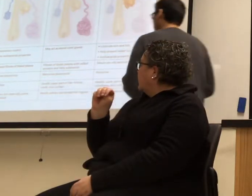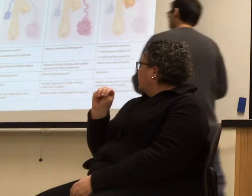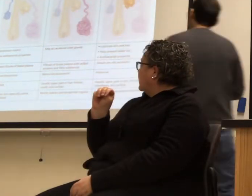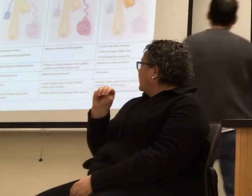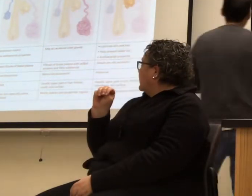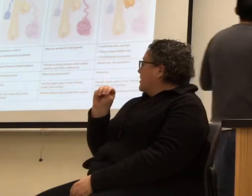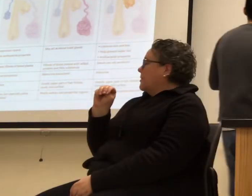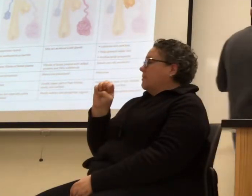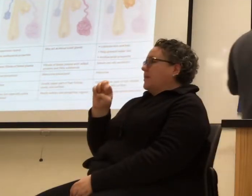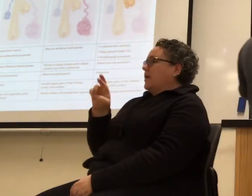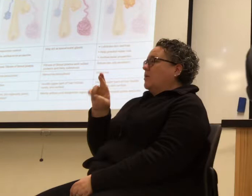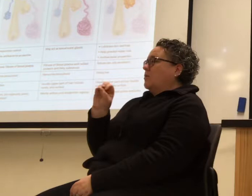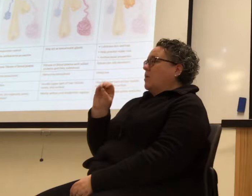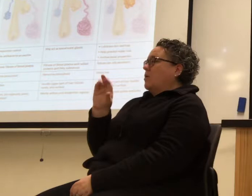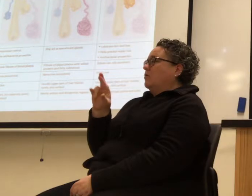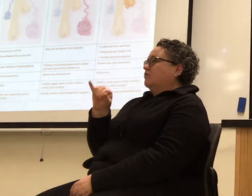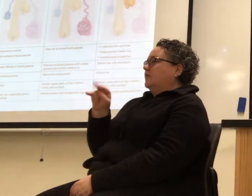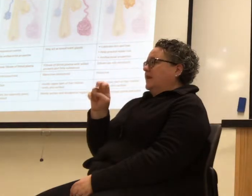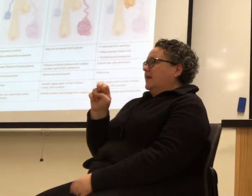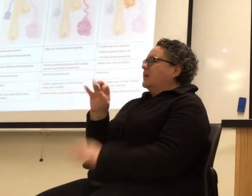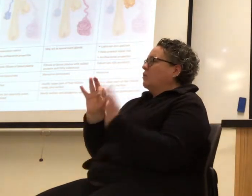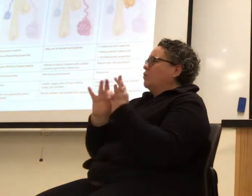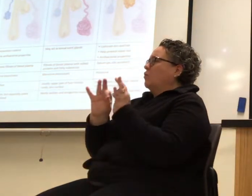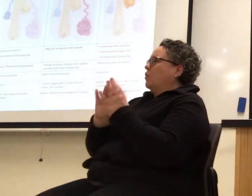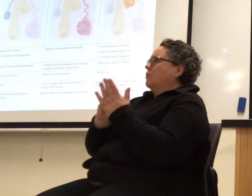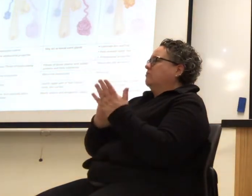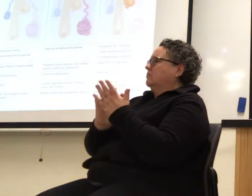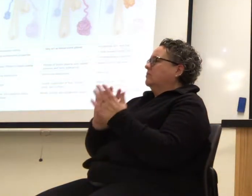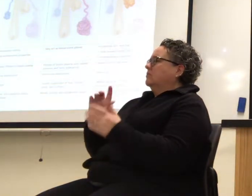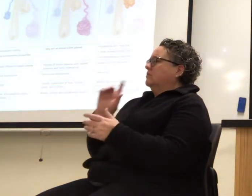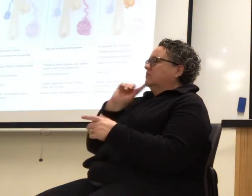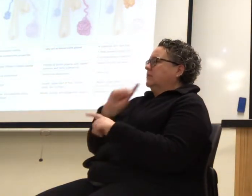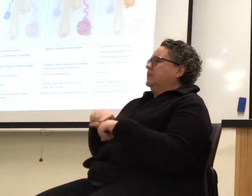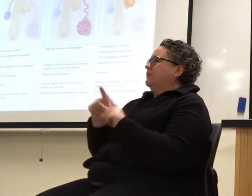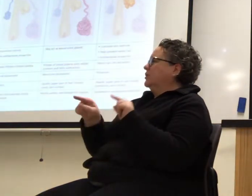think that might be worth right here.